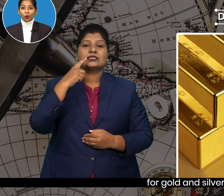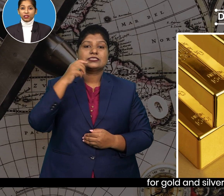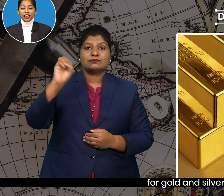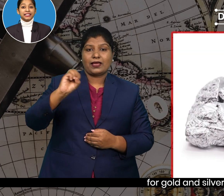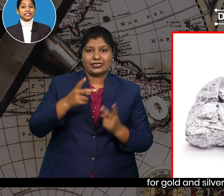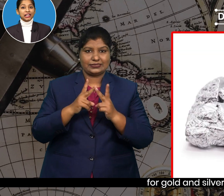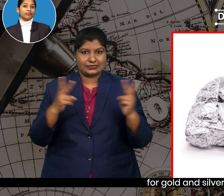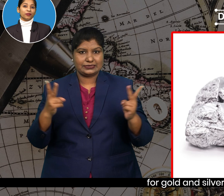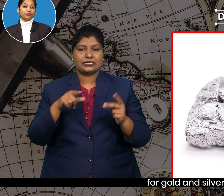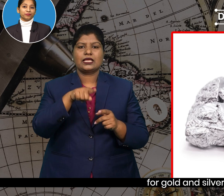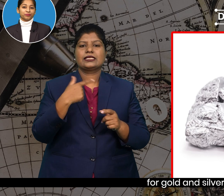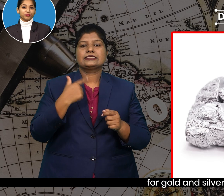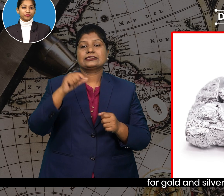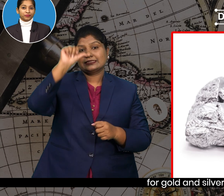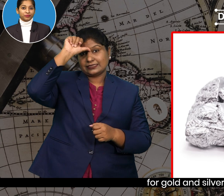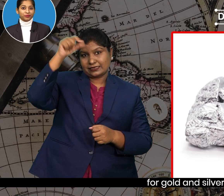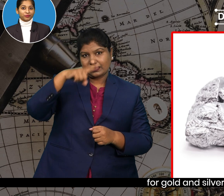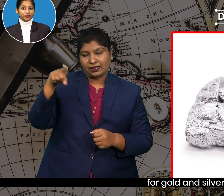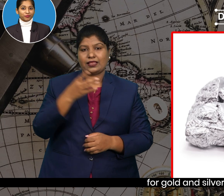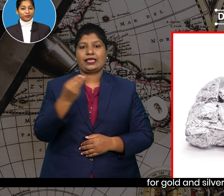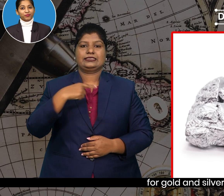for gold and silver.